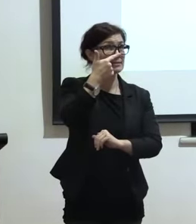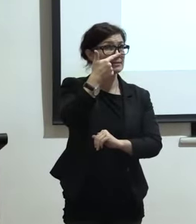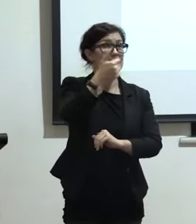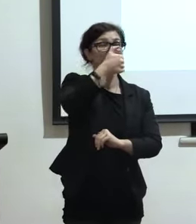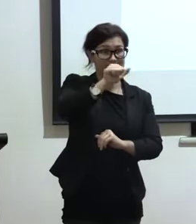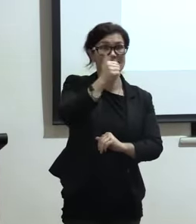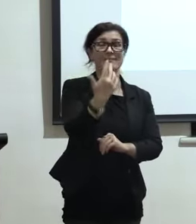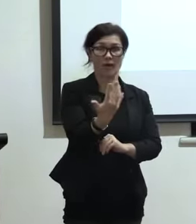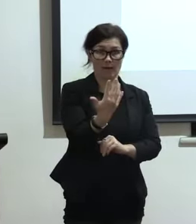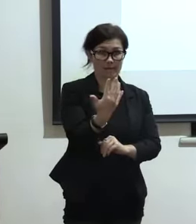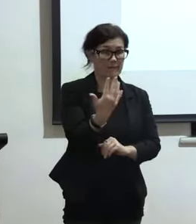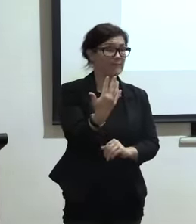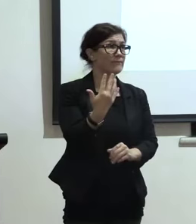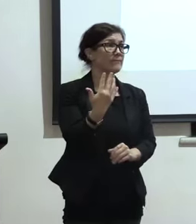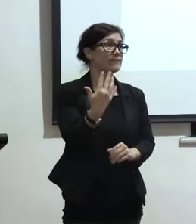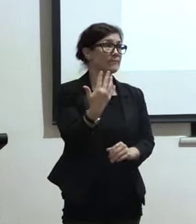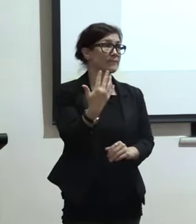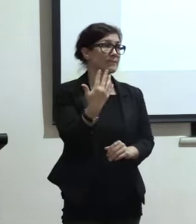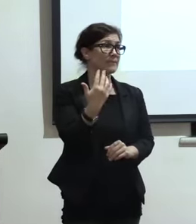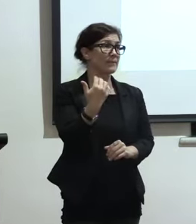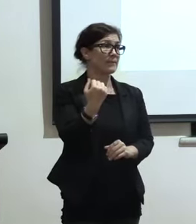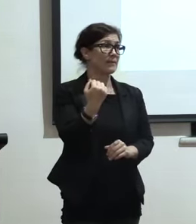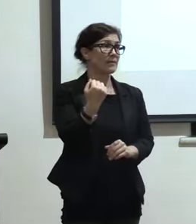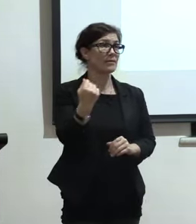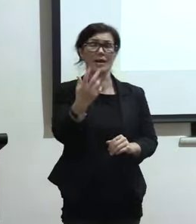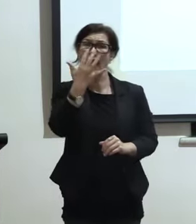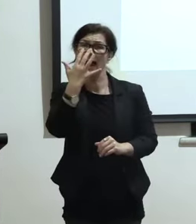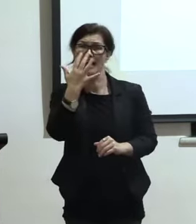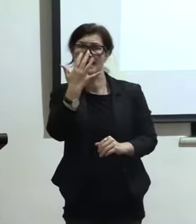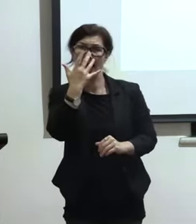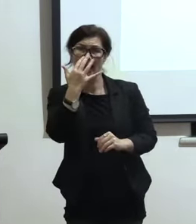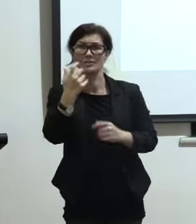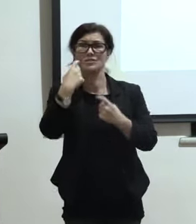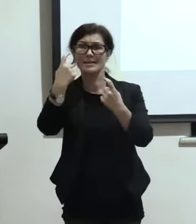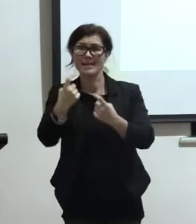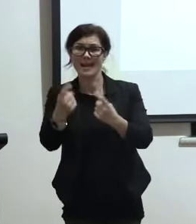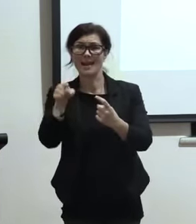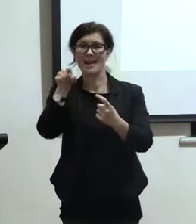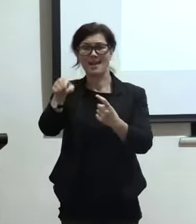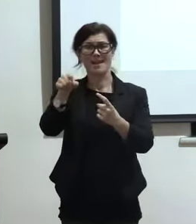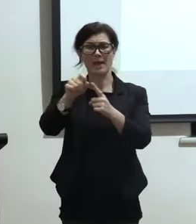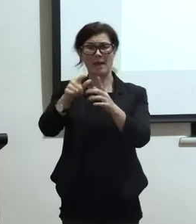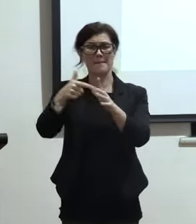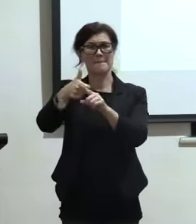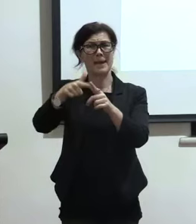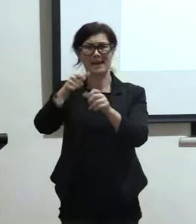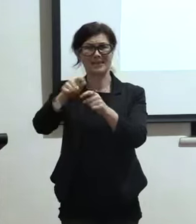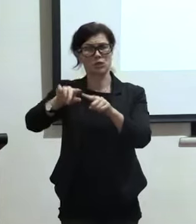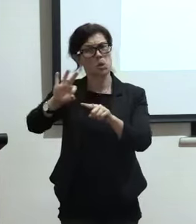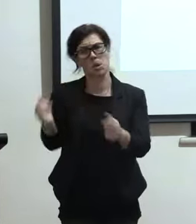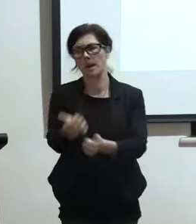65, with the aged care package is not